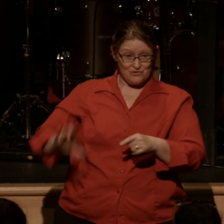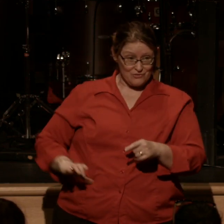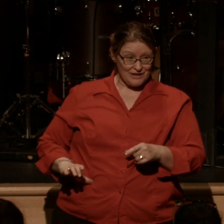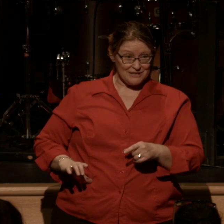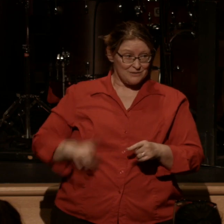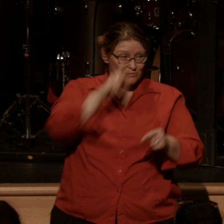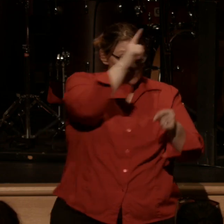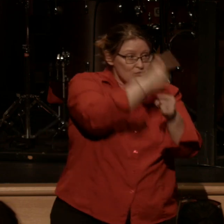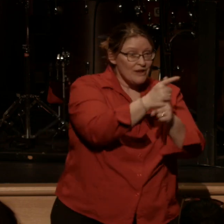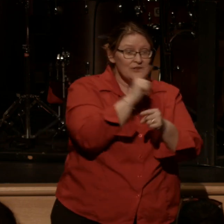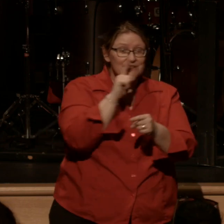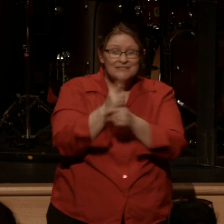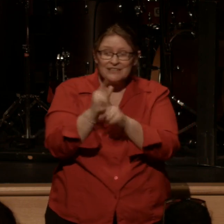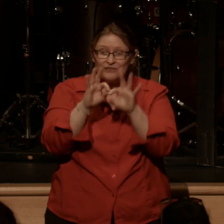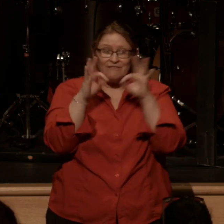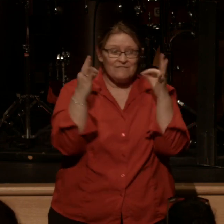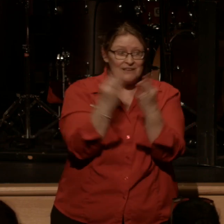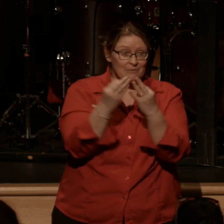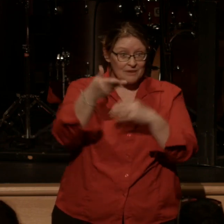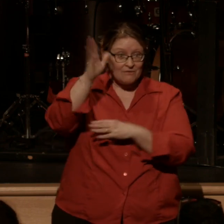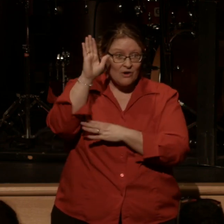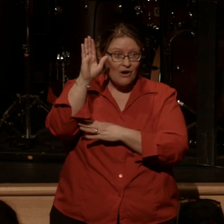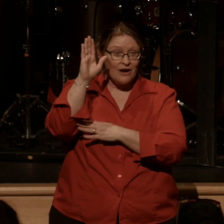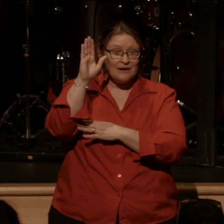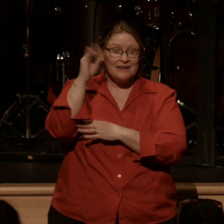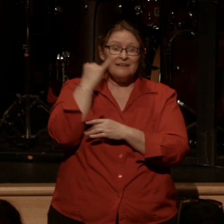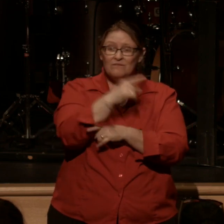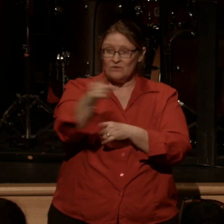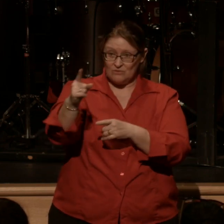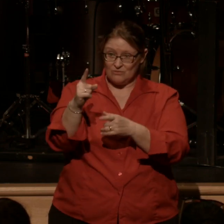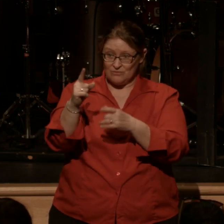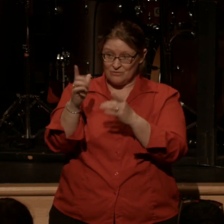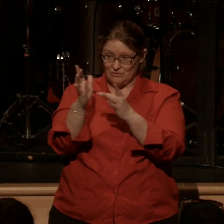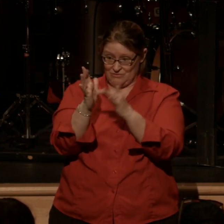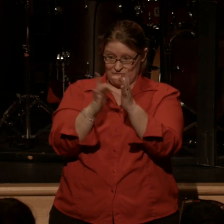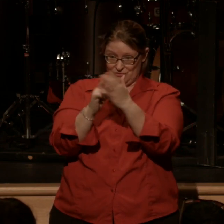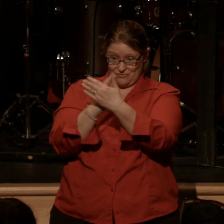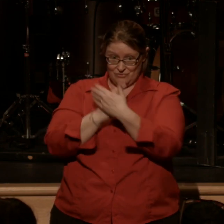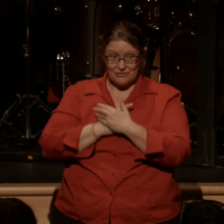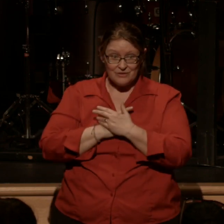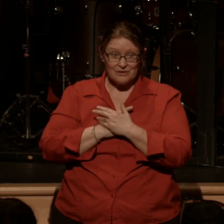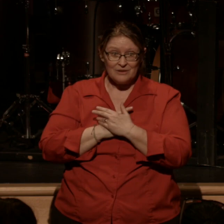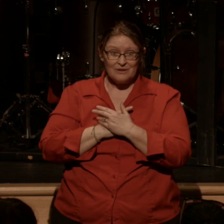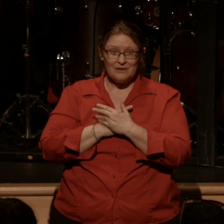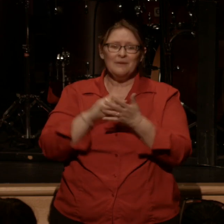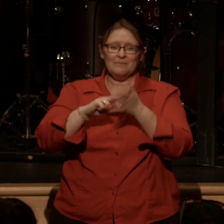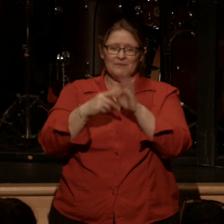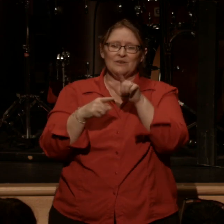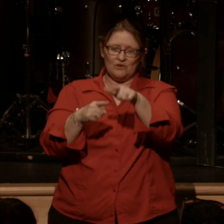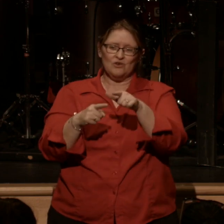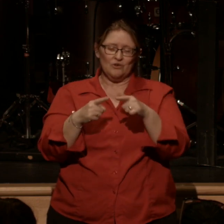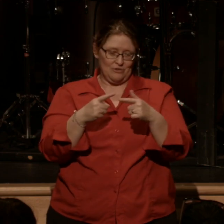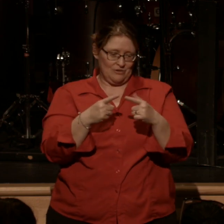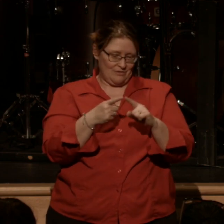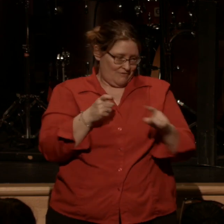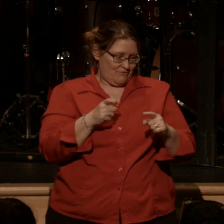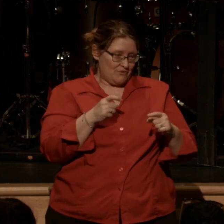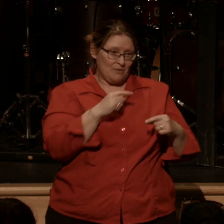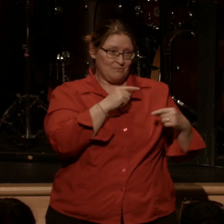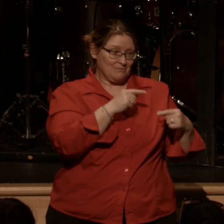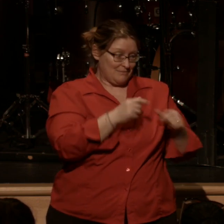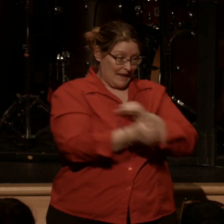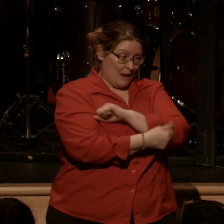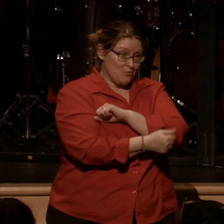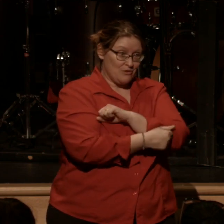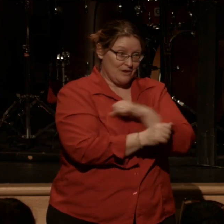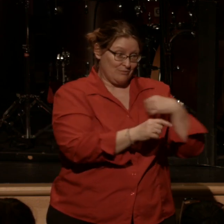brother, sister, family of God. And if you are in Christ, then you are in Abraham's offspring, heirs according to the